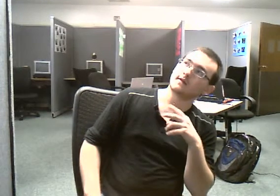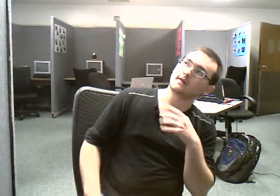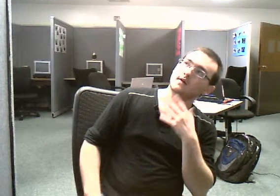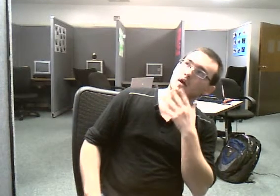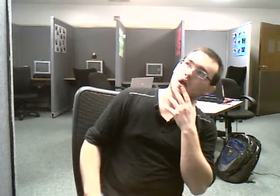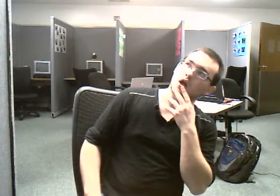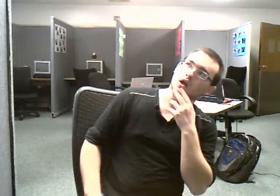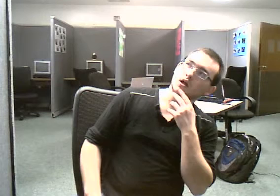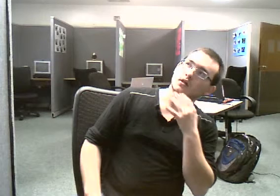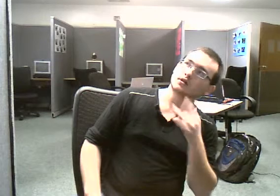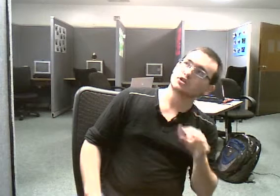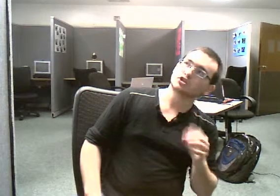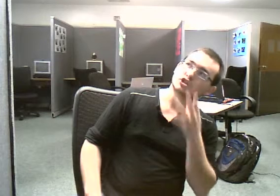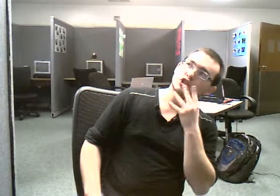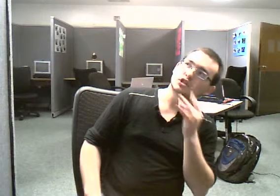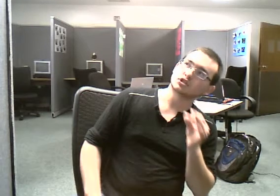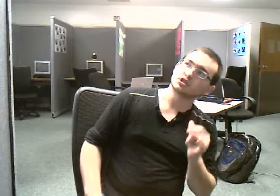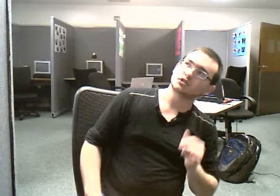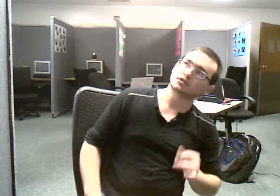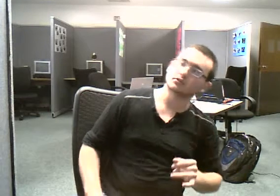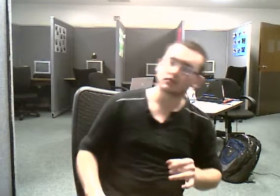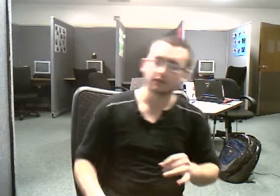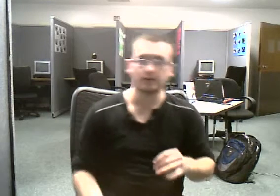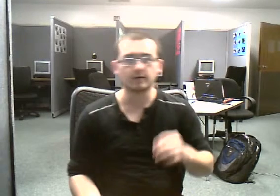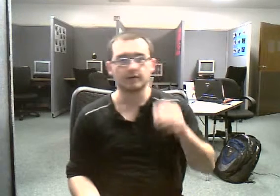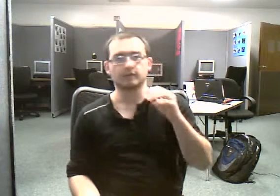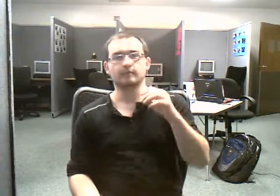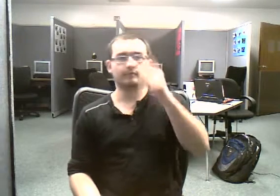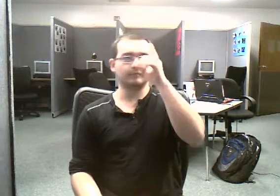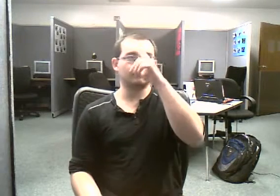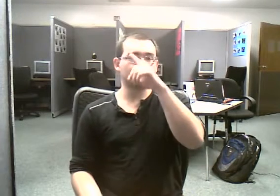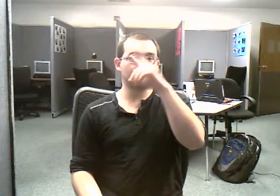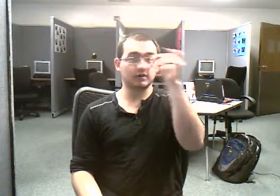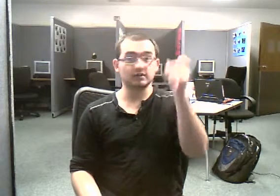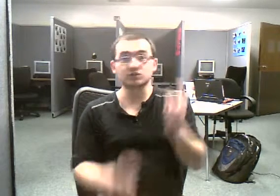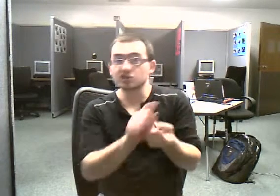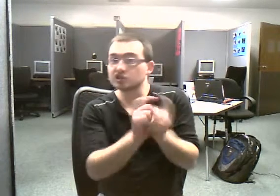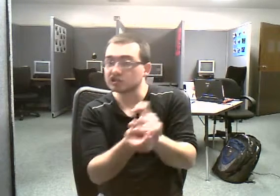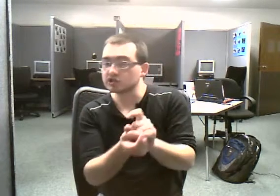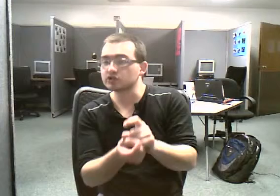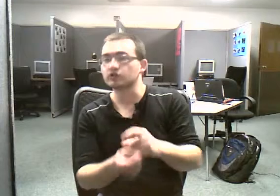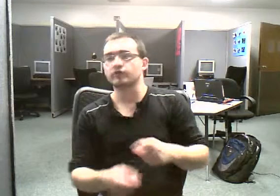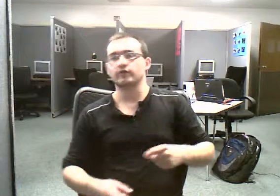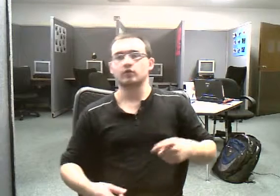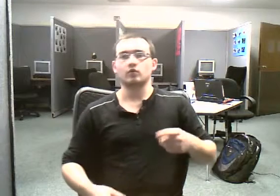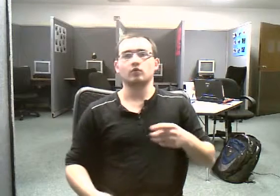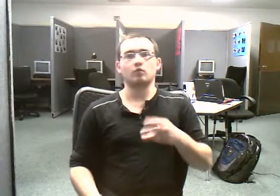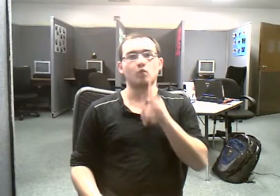its exoskeleton and becomes a different looking insect. Now it's a beautiful long insect